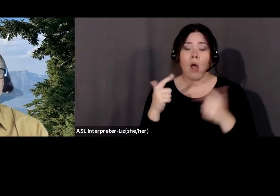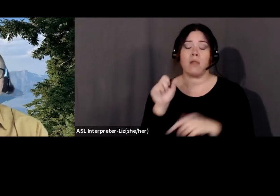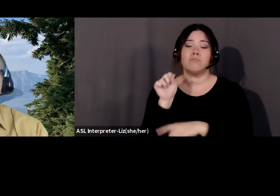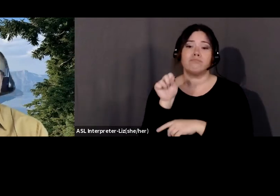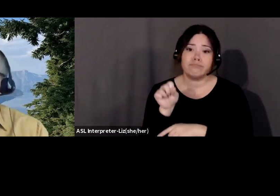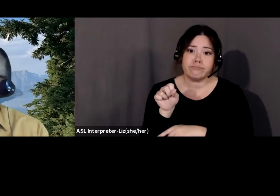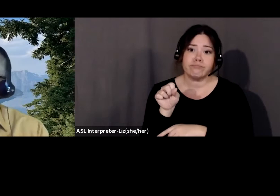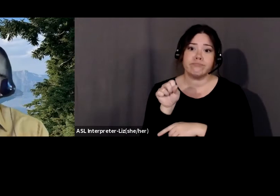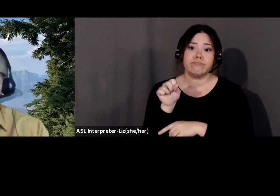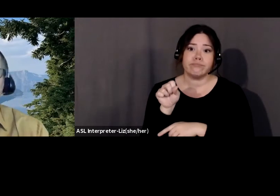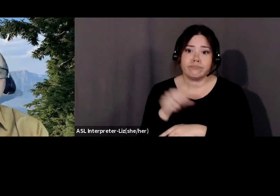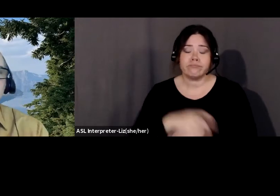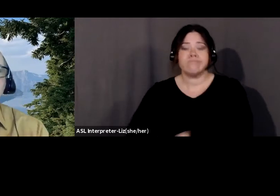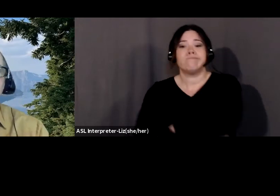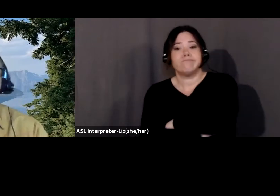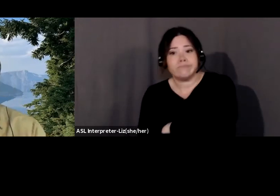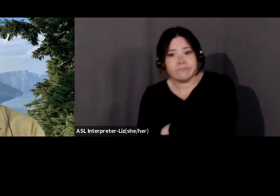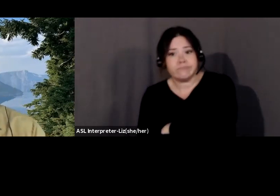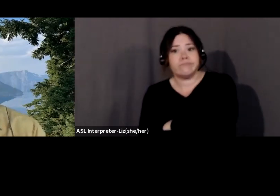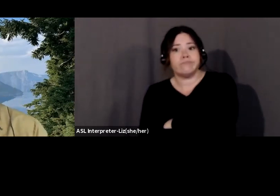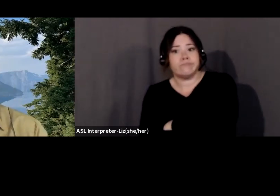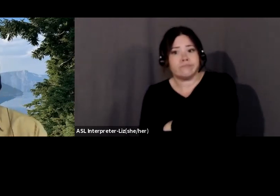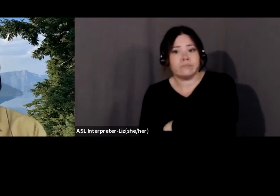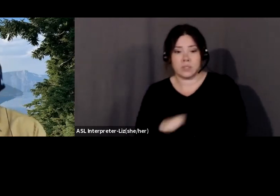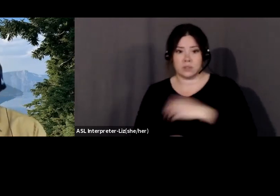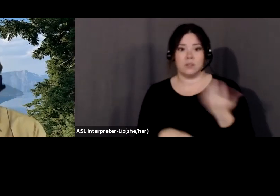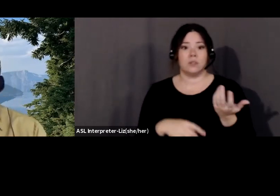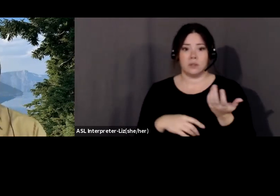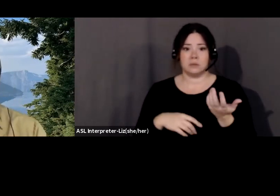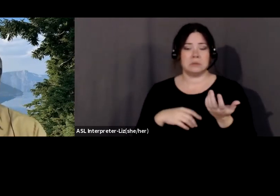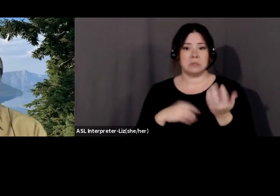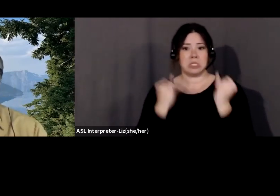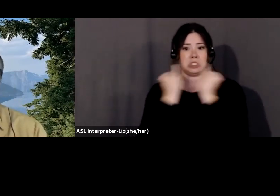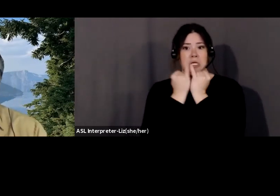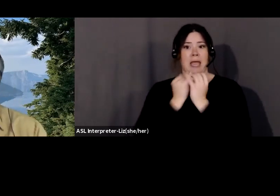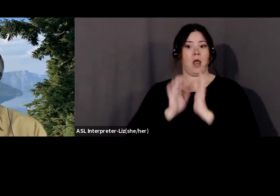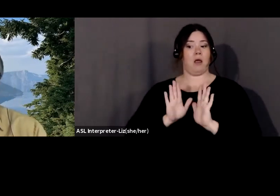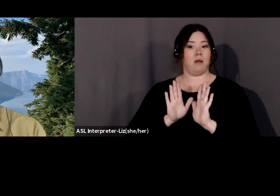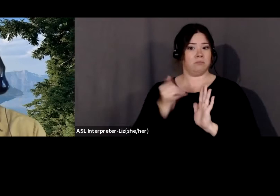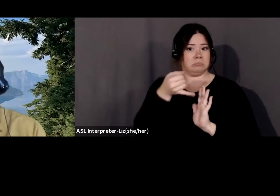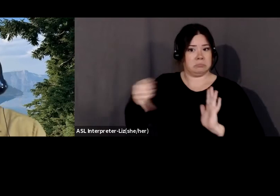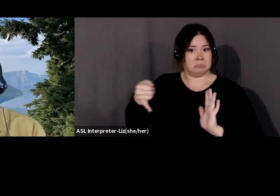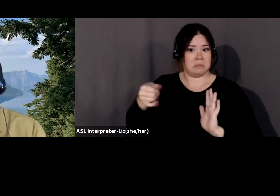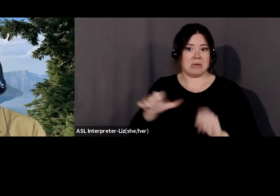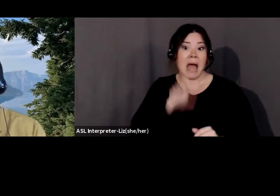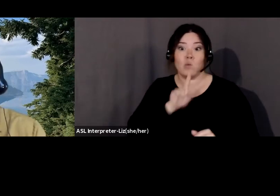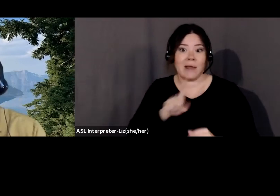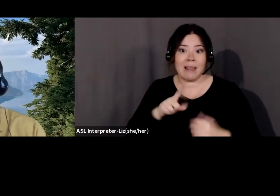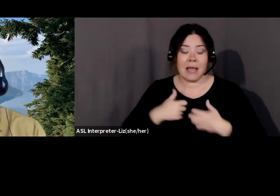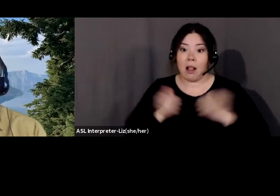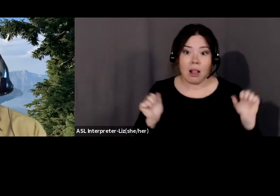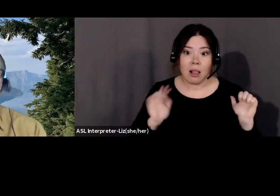and had their arms crossed and took care of their business, but didn't really talk about what the challenges